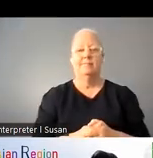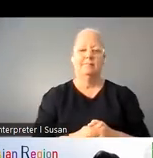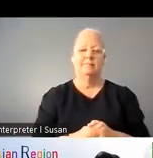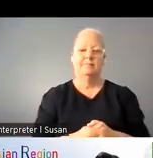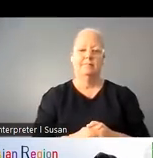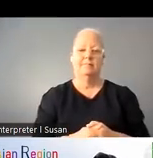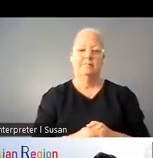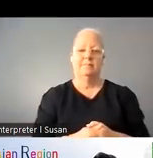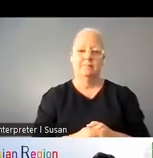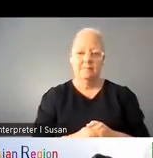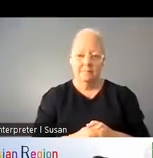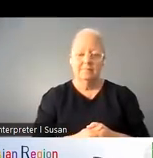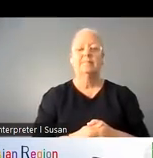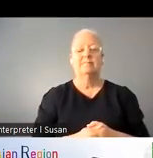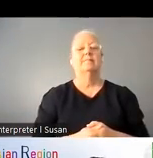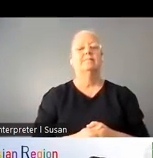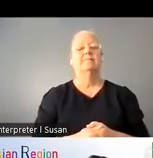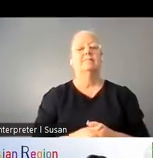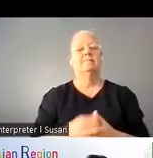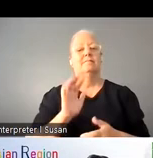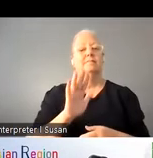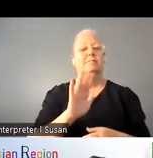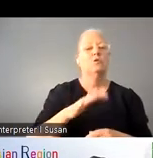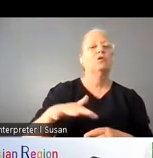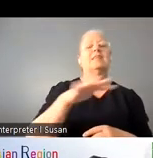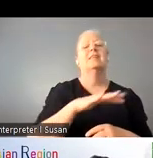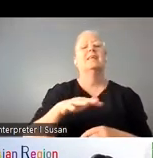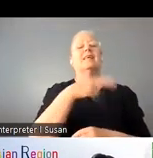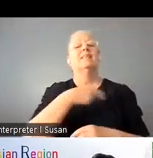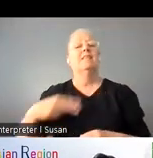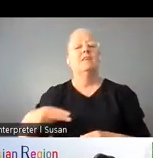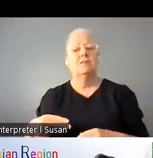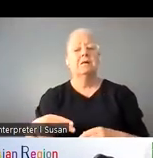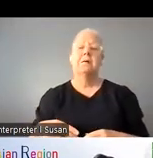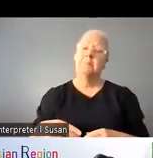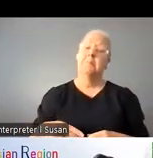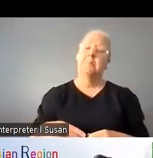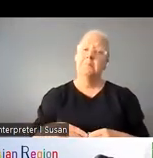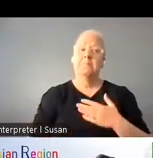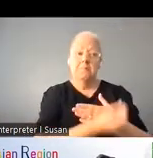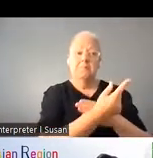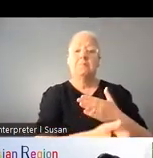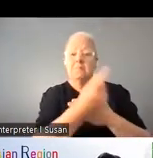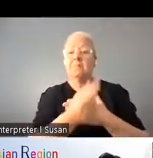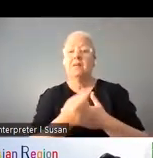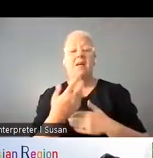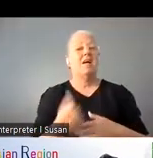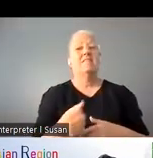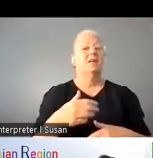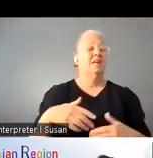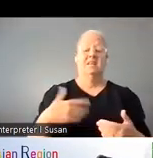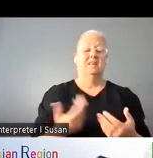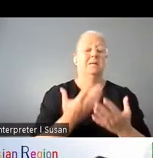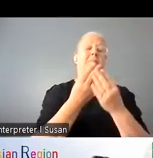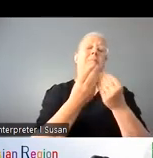This situation, social care institution in Indonesia is more common, and there are hundreds of them. There is